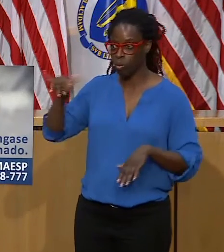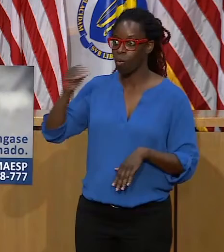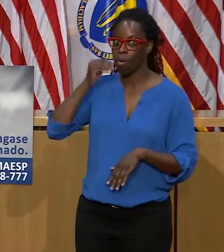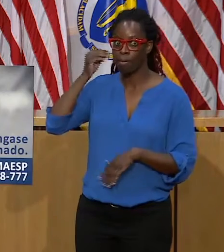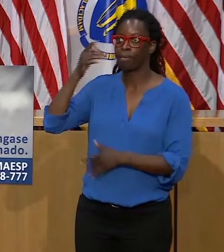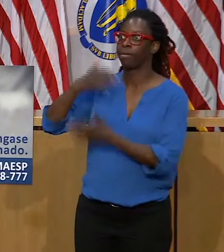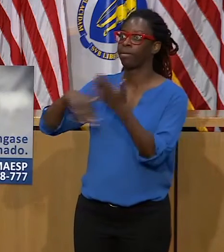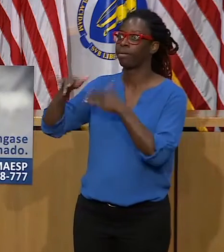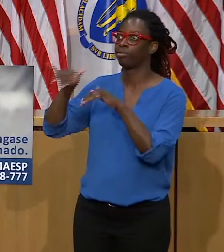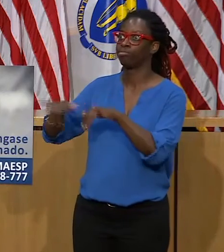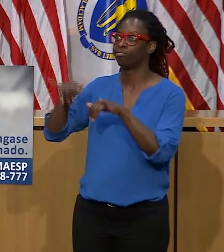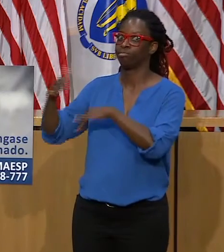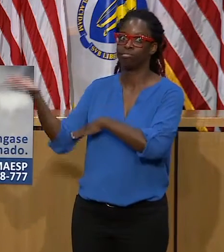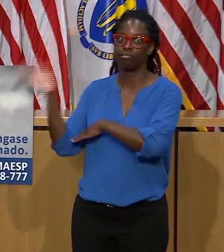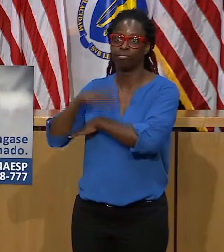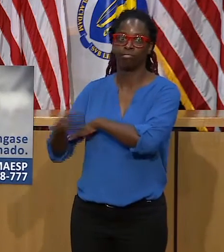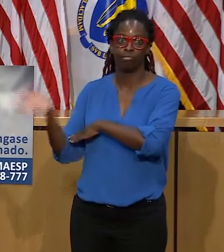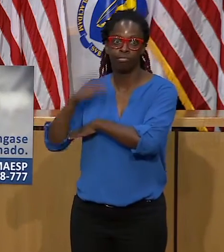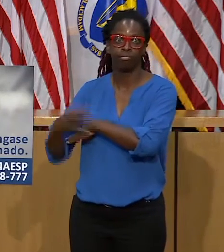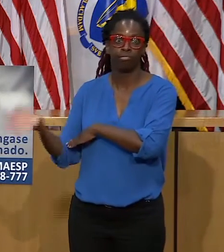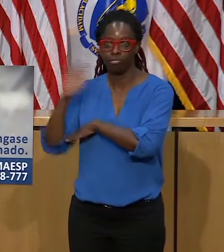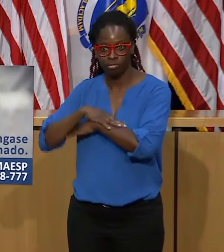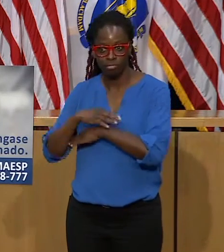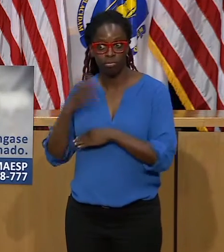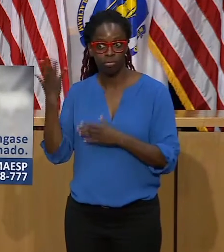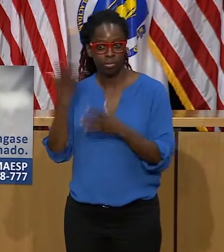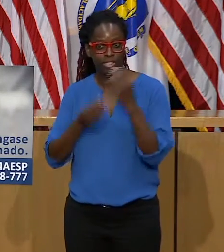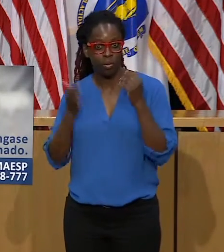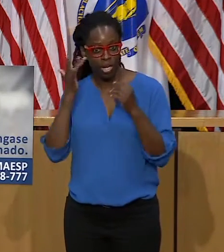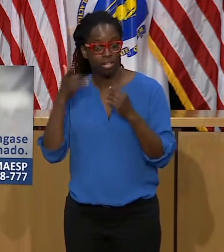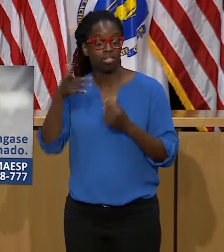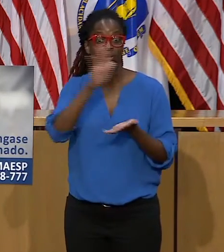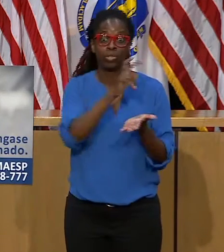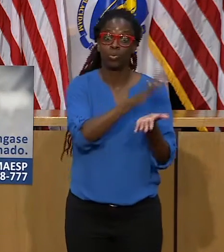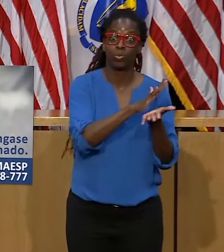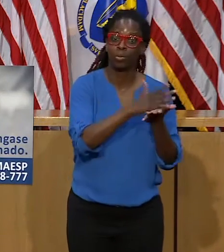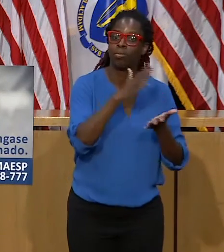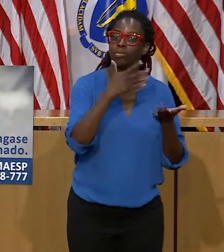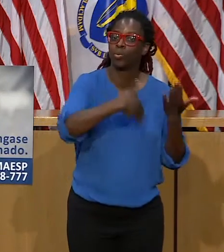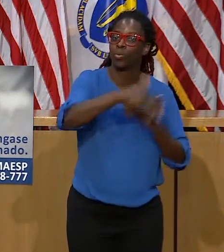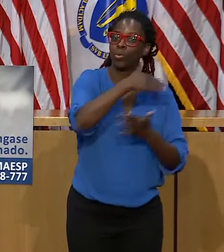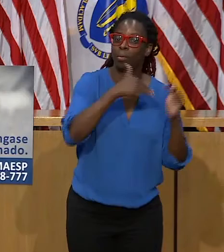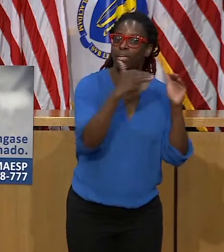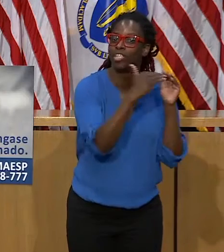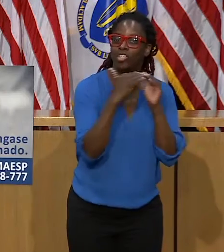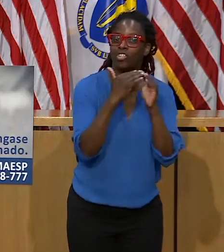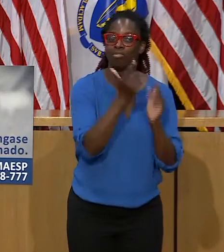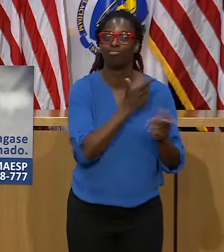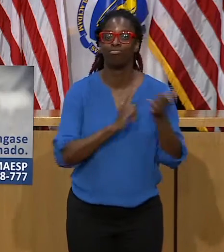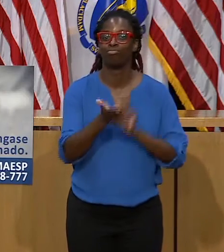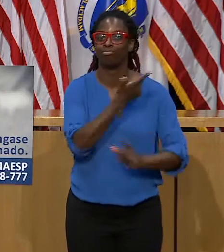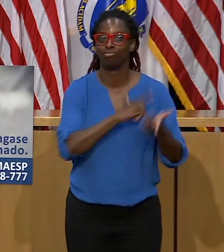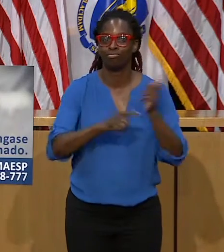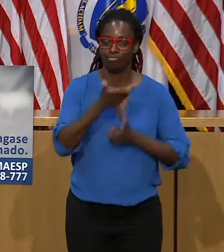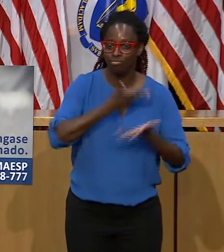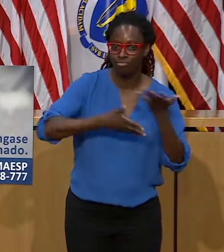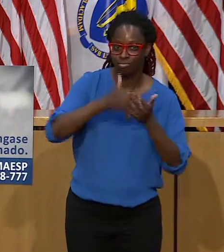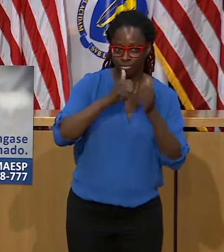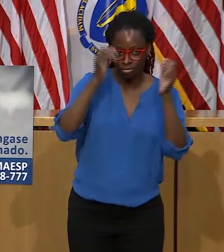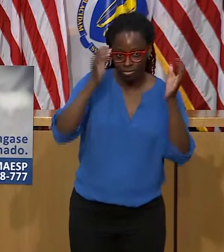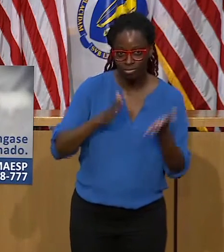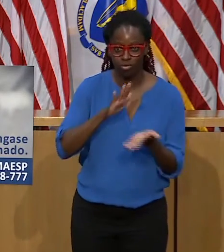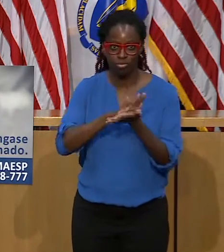socialize with their peers by taking the necessary measures that are in the new guideline